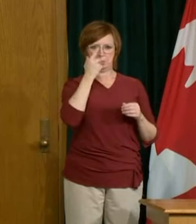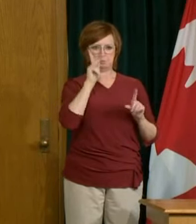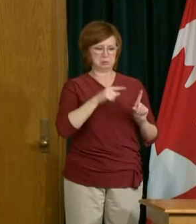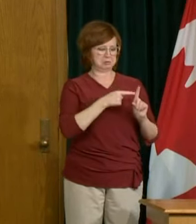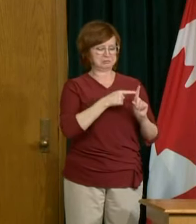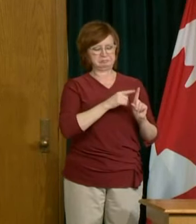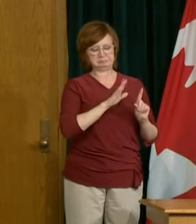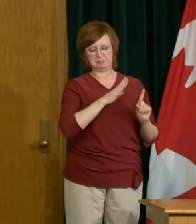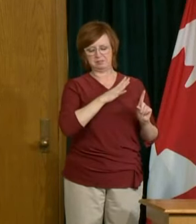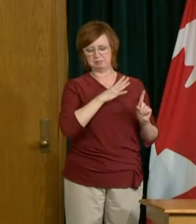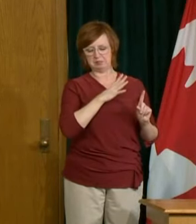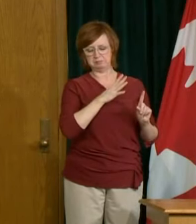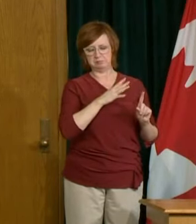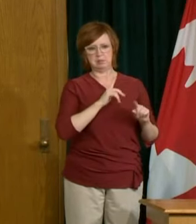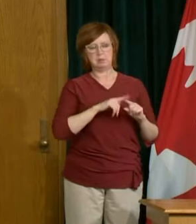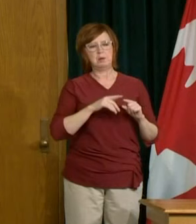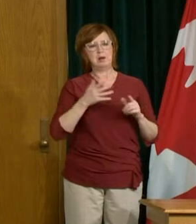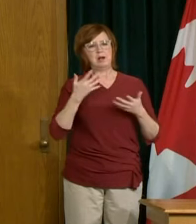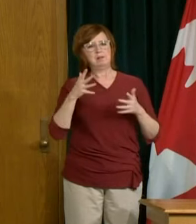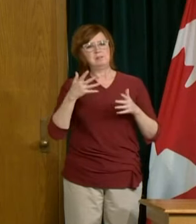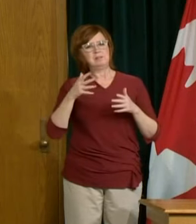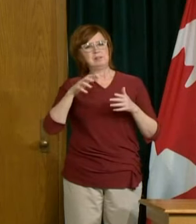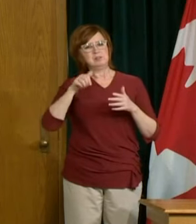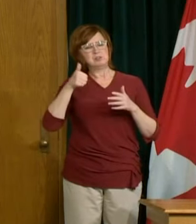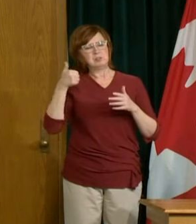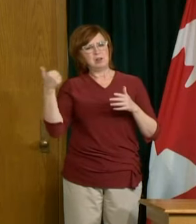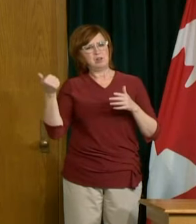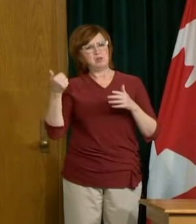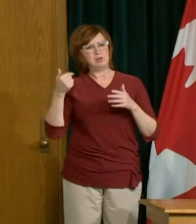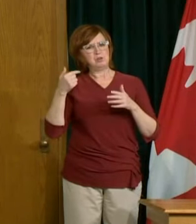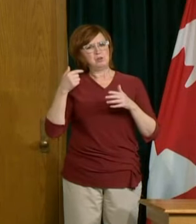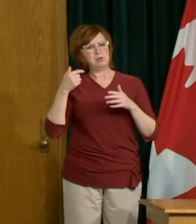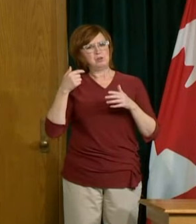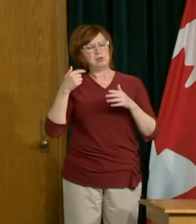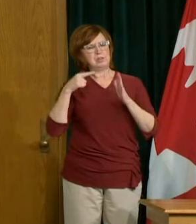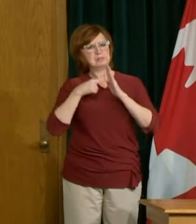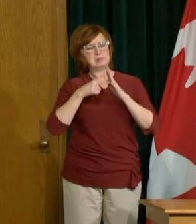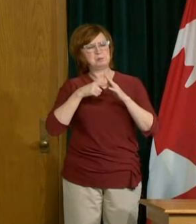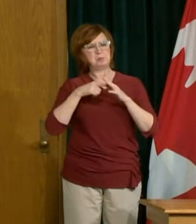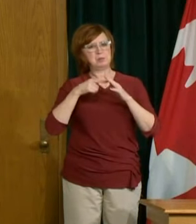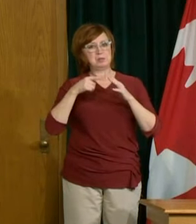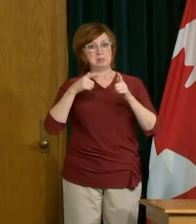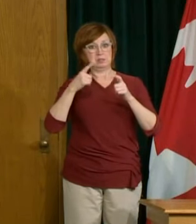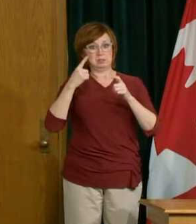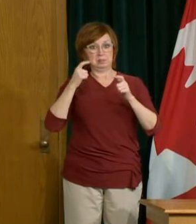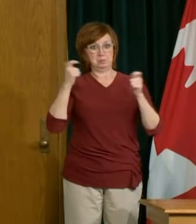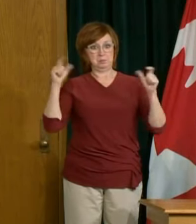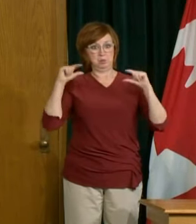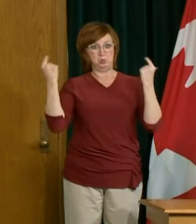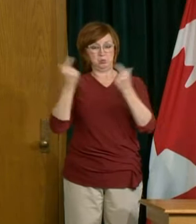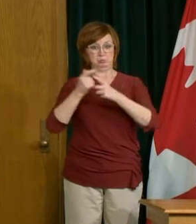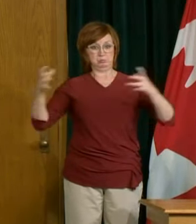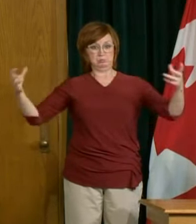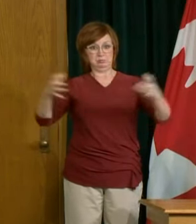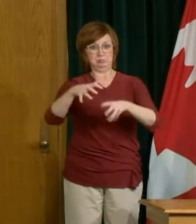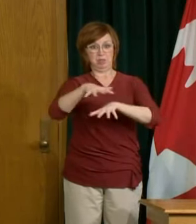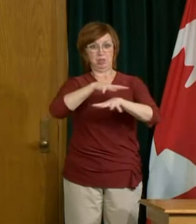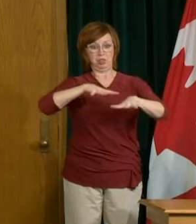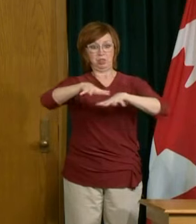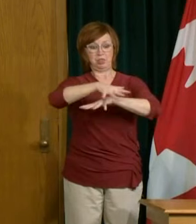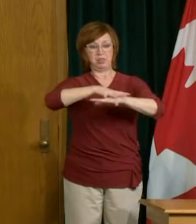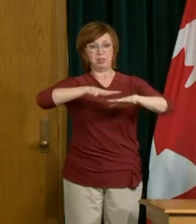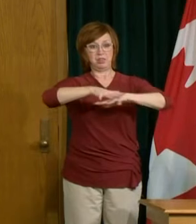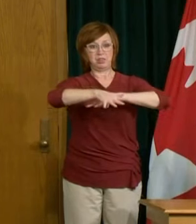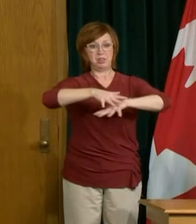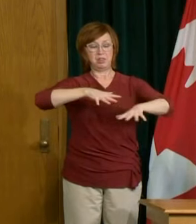But when there was a mass gathering event, and there's a need to inform the public because everyone couldn't be contacted, otherwise a public service announcement was given. And